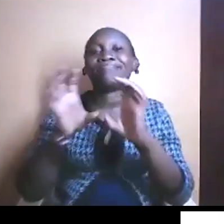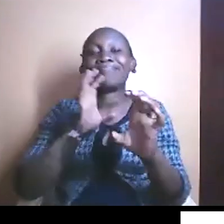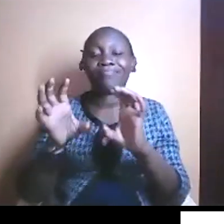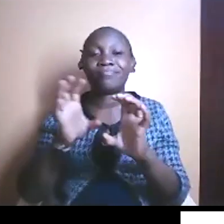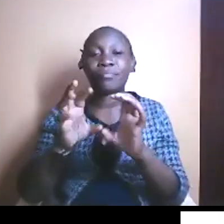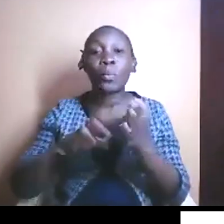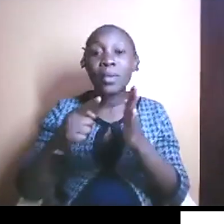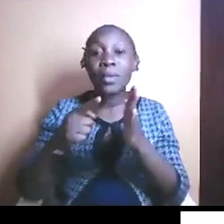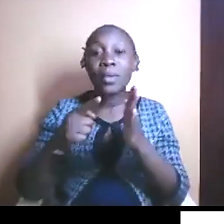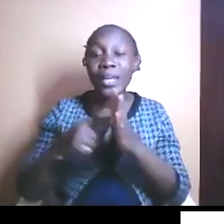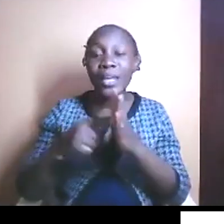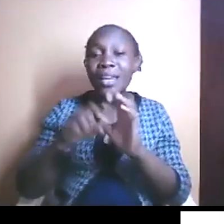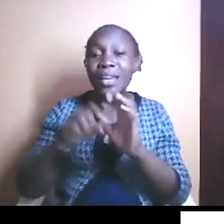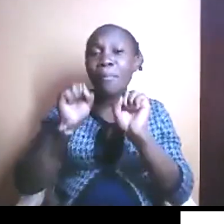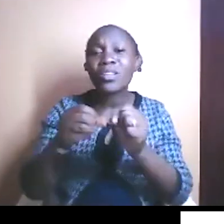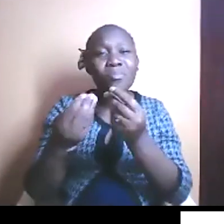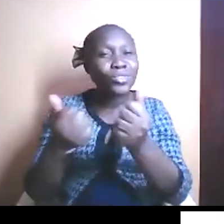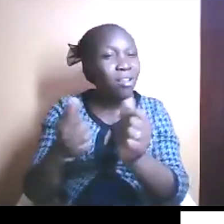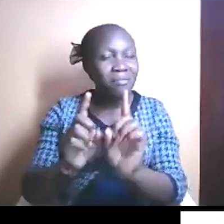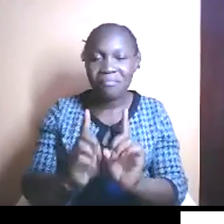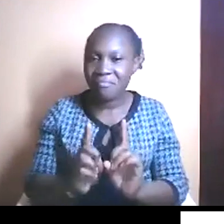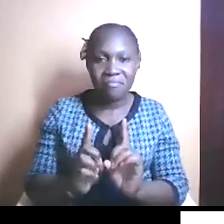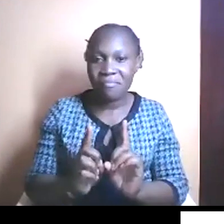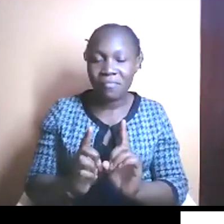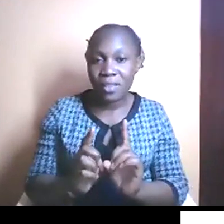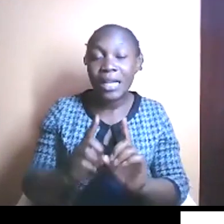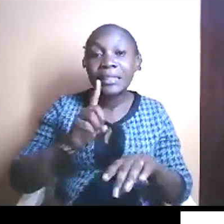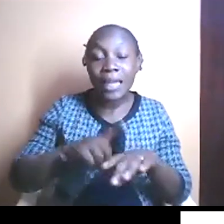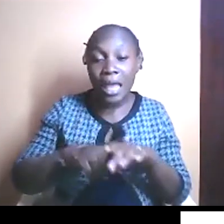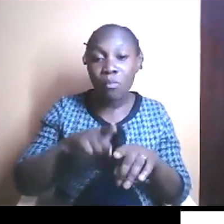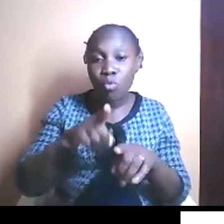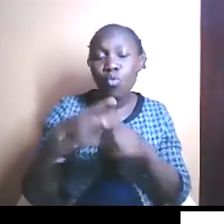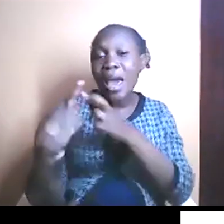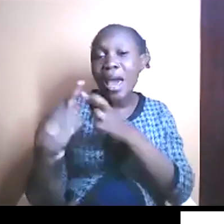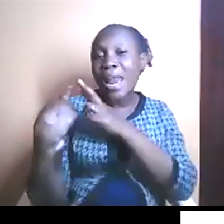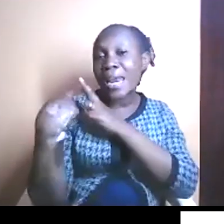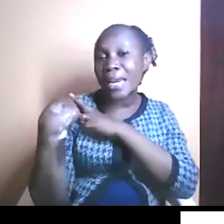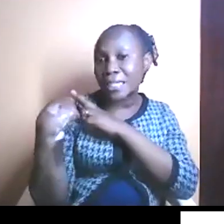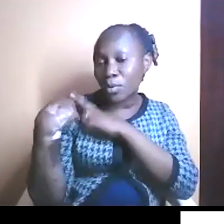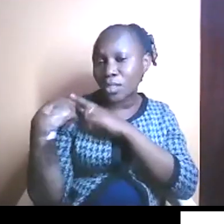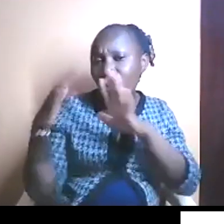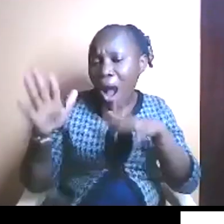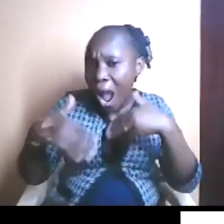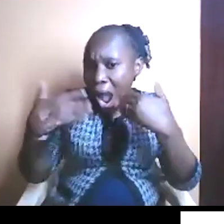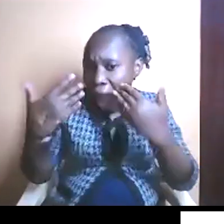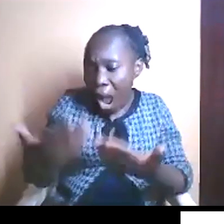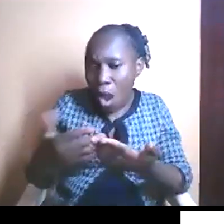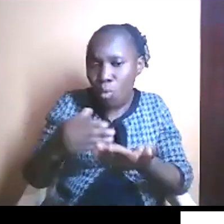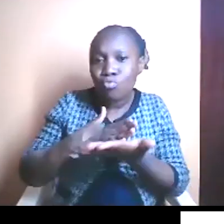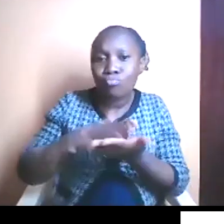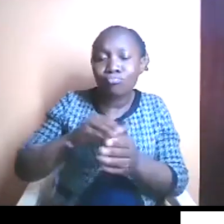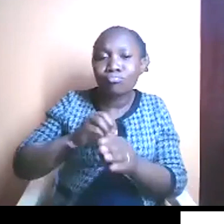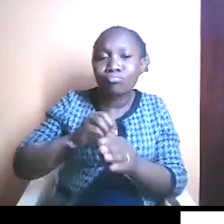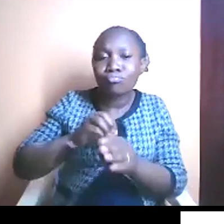resolve anything immediately. So being responsible of how your message is being delivered is very,